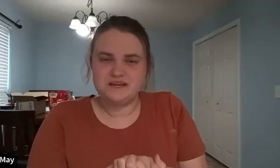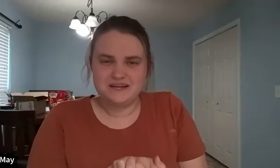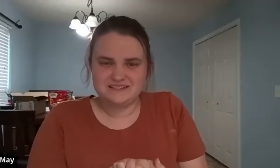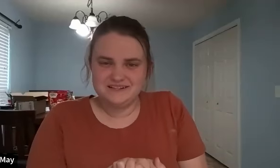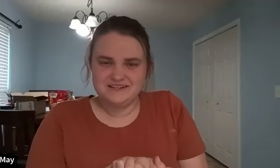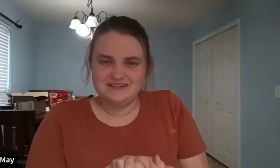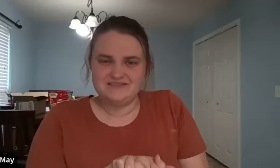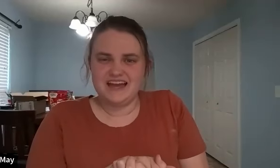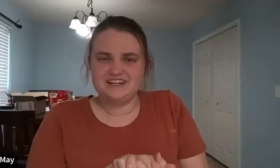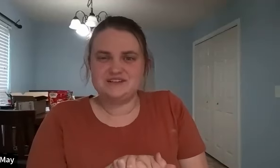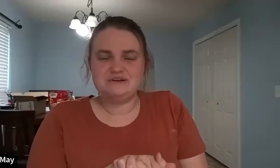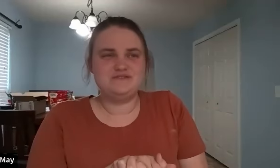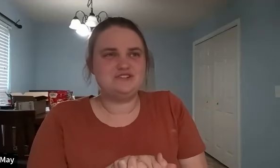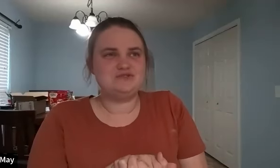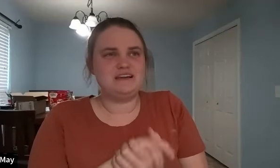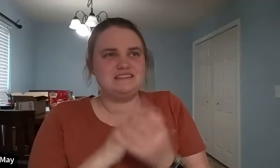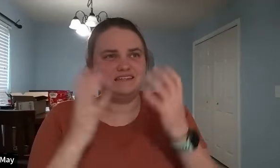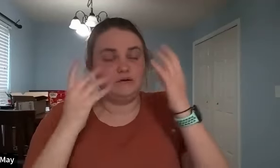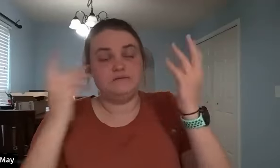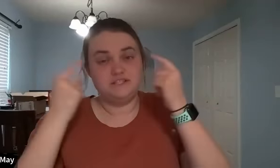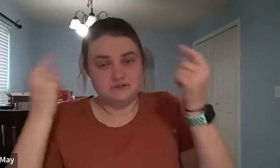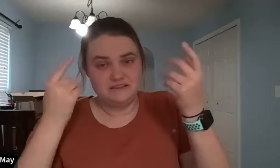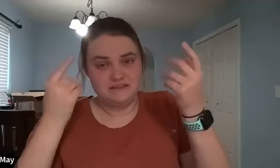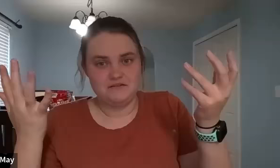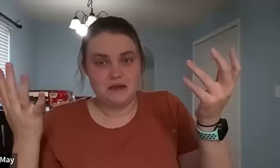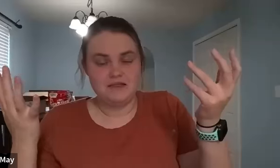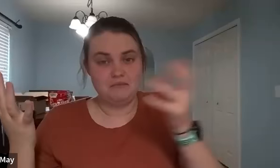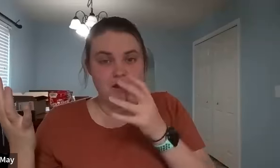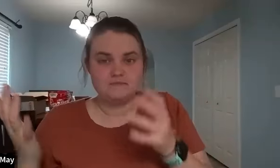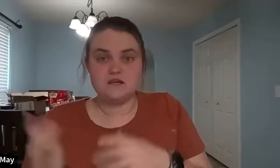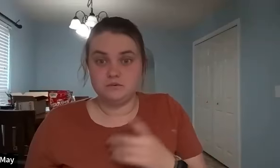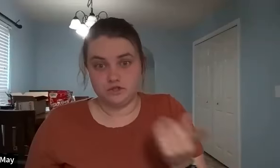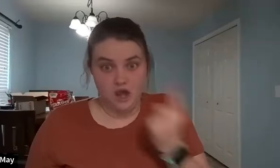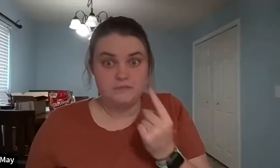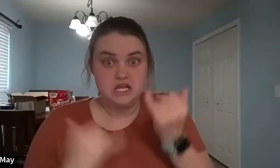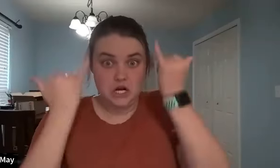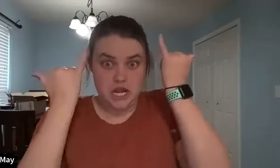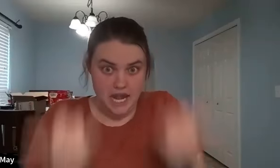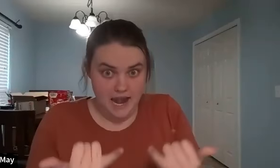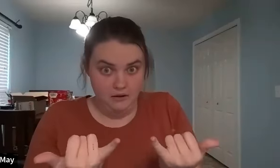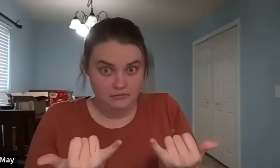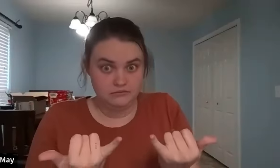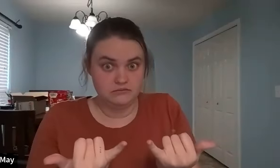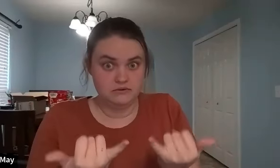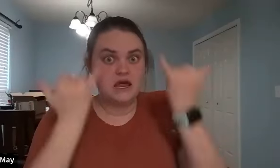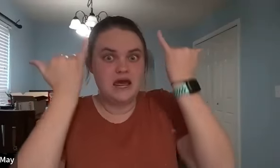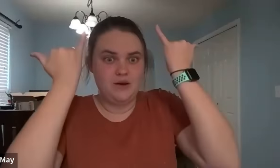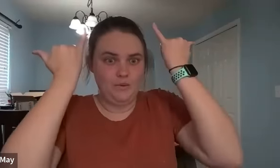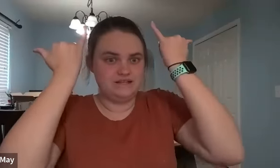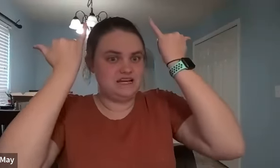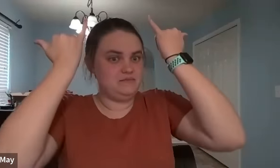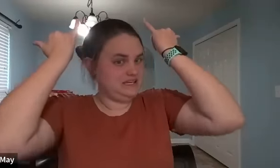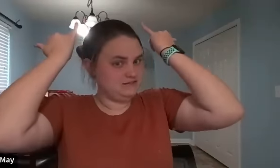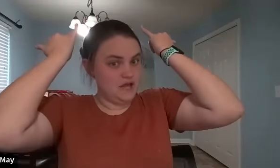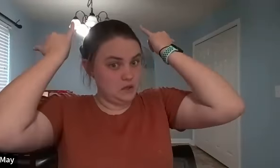because that I just always visually think of my like mom telling me, well, come here now. One time, like it's final